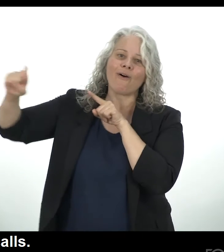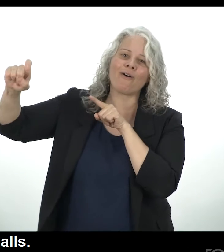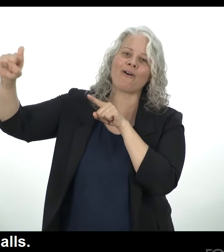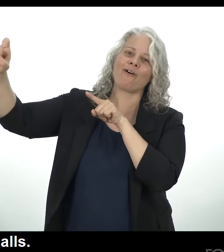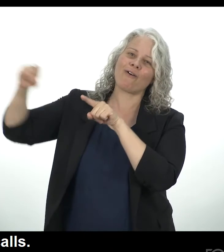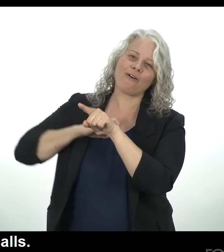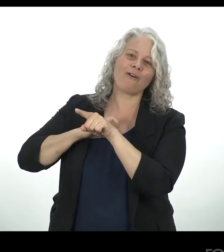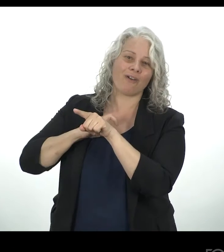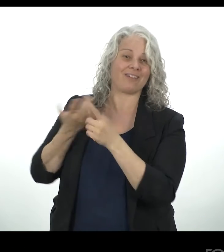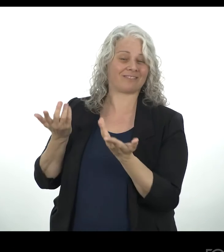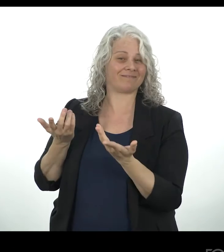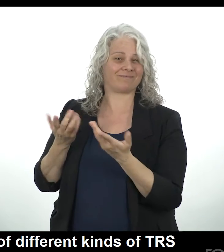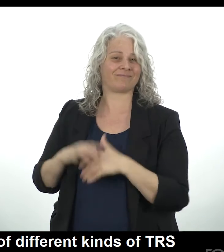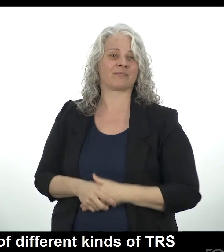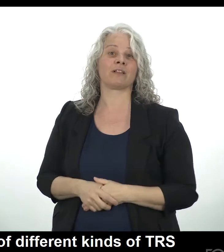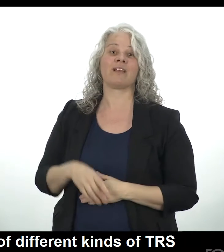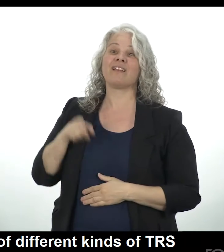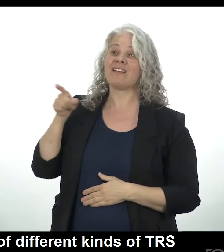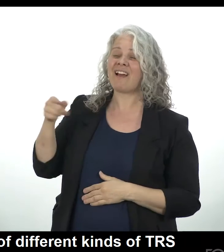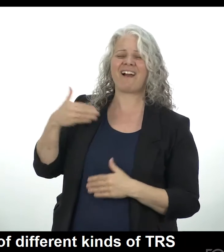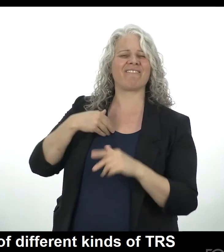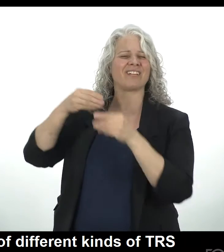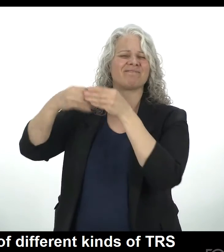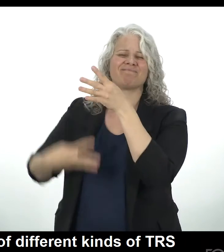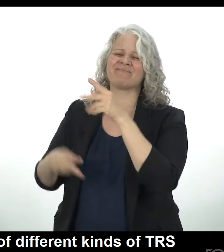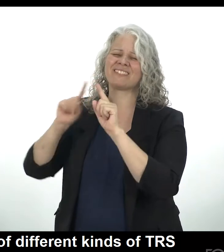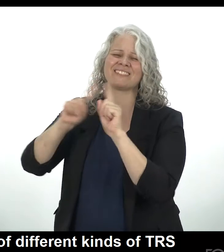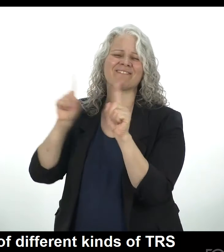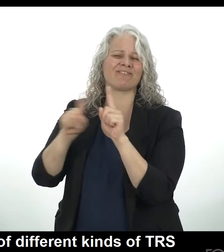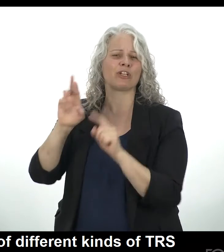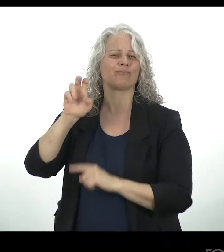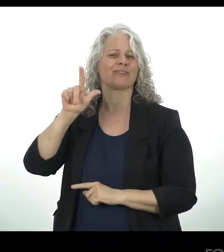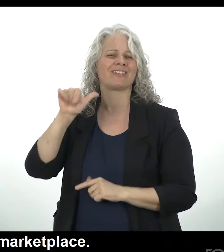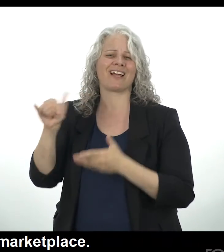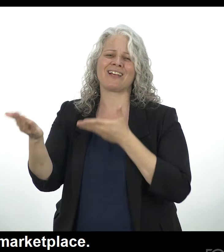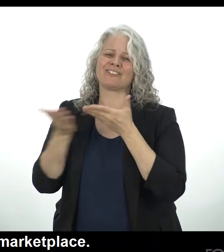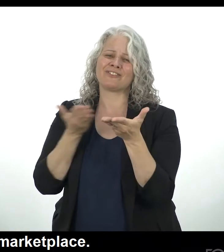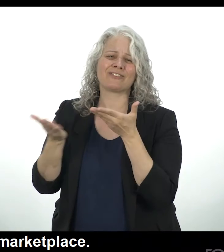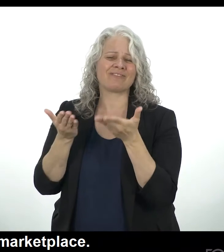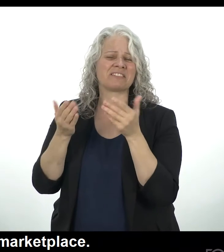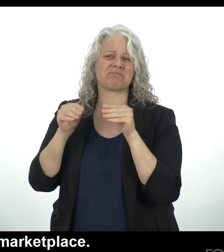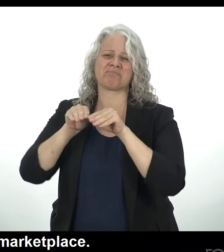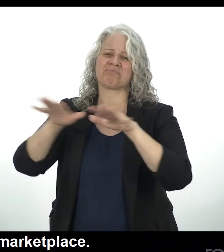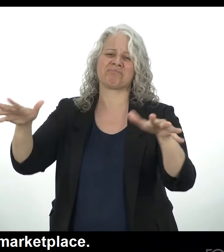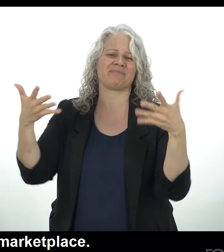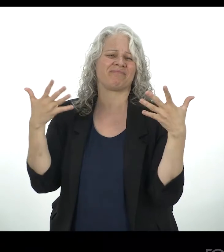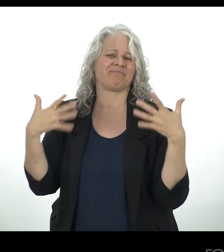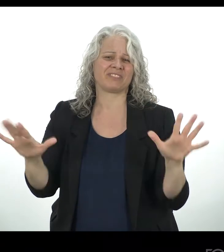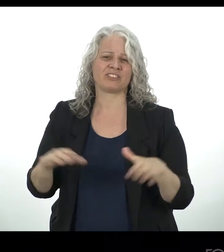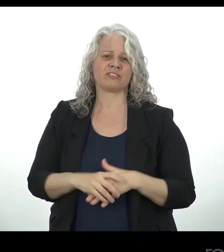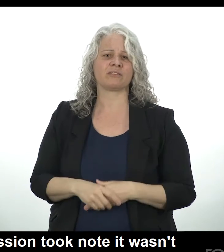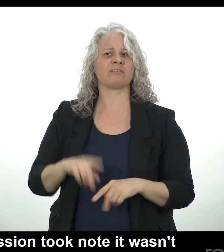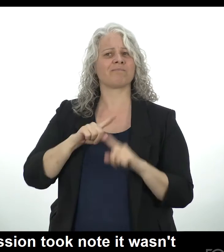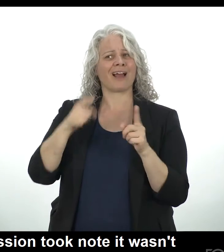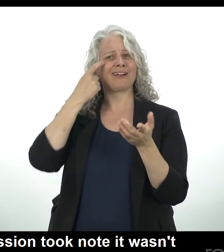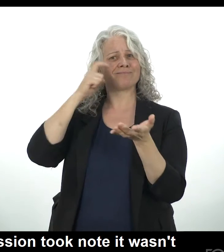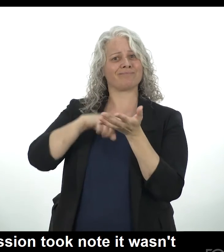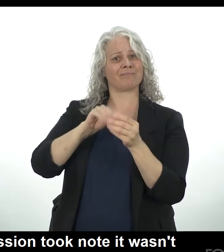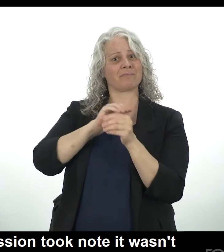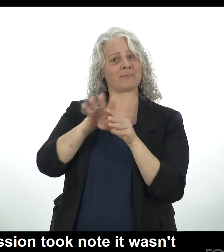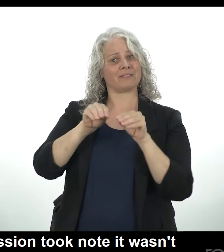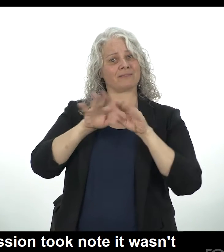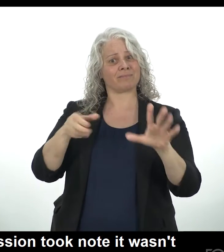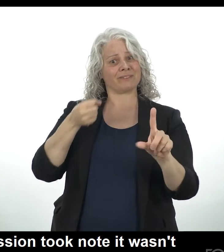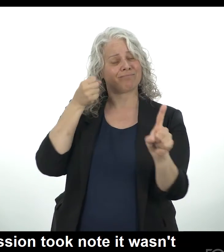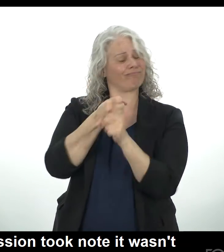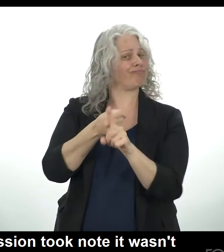receive basic phone calls. And as you know, there are a lot of different kinds of TRS now available in the marketplace. During the